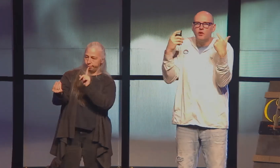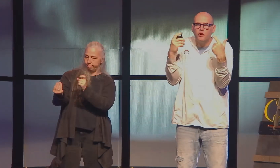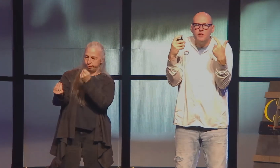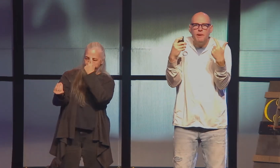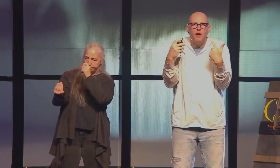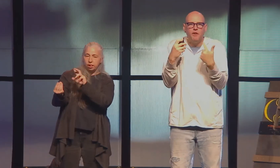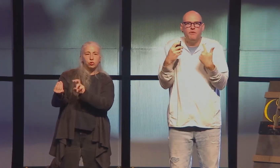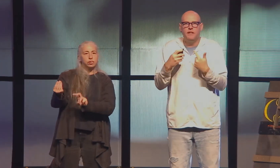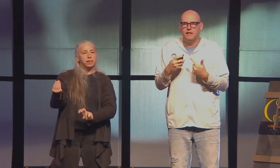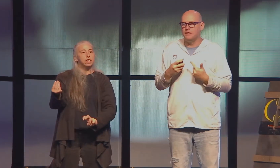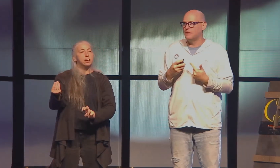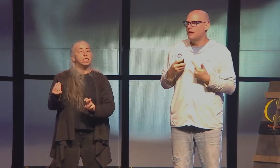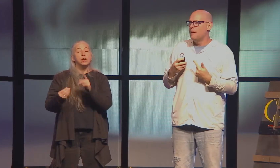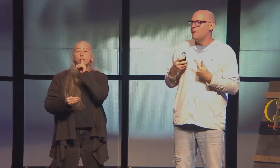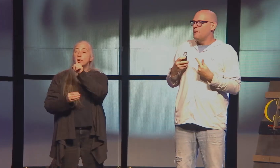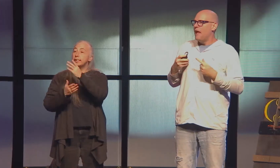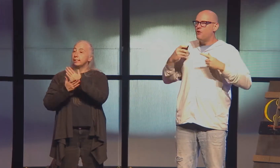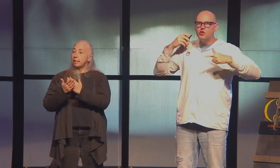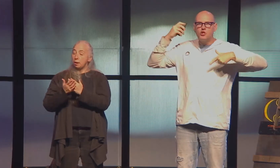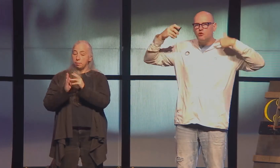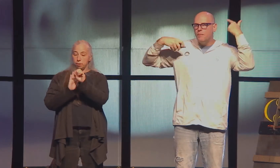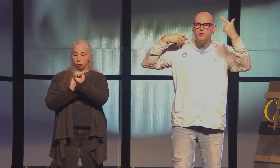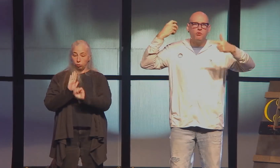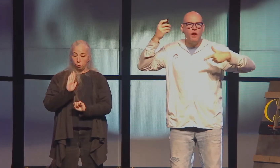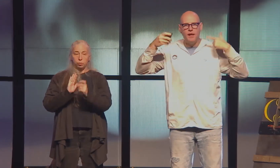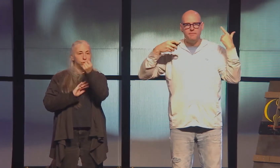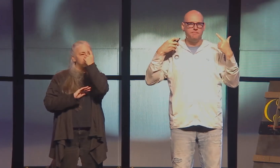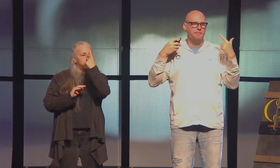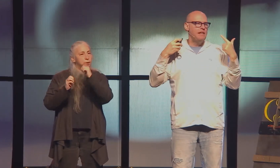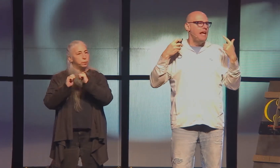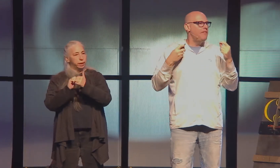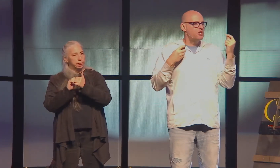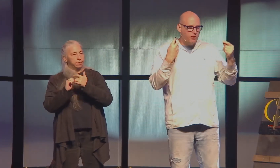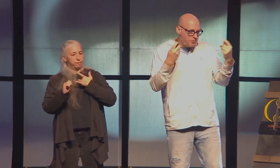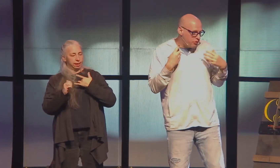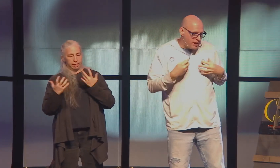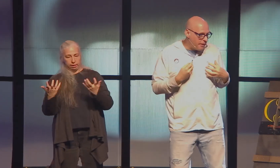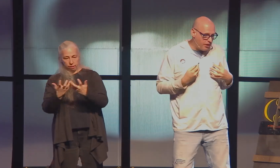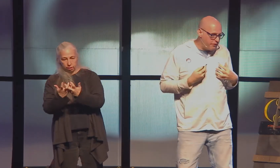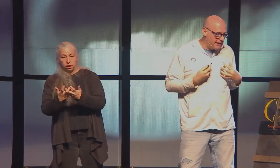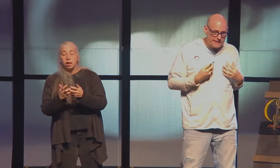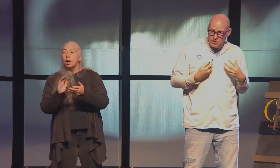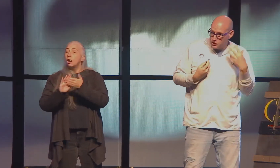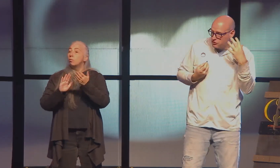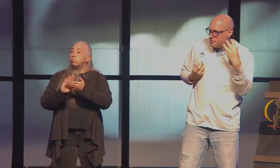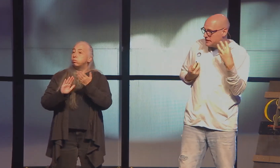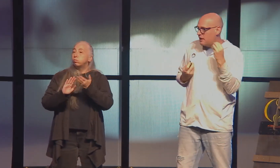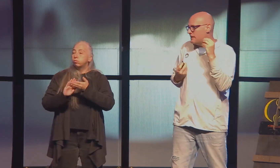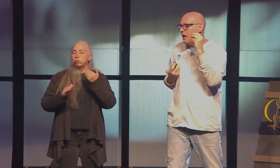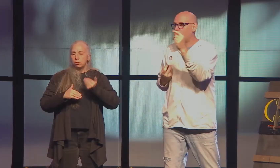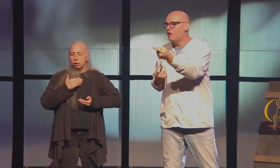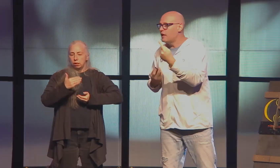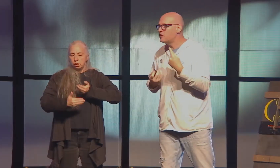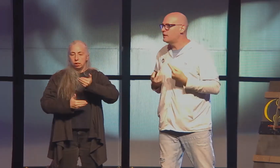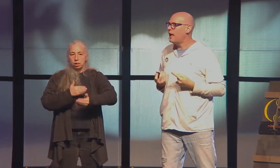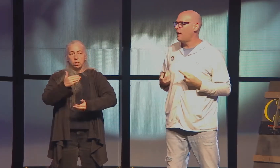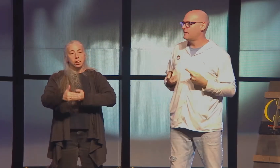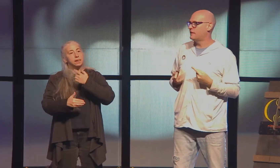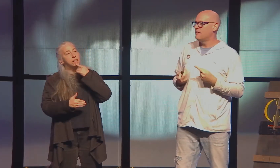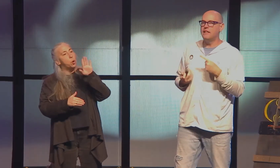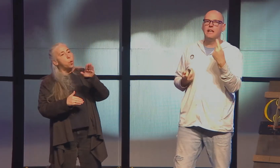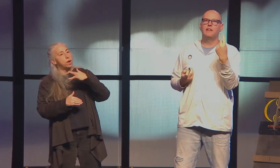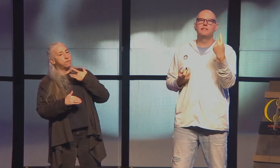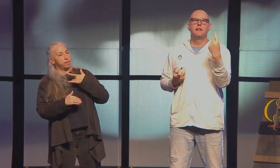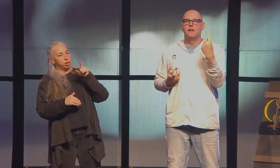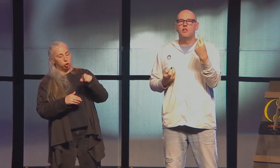that we've learned about our feelings. And those scripts run. And the scripts run about our feelings, and those scripts tell us how long they should